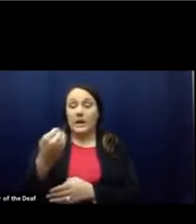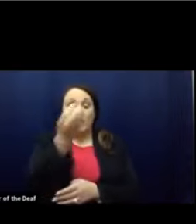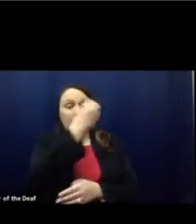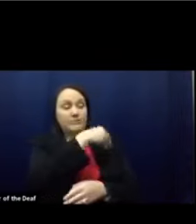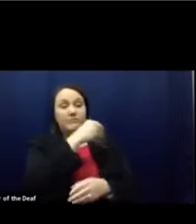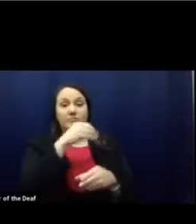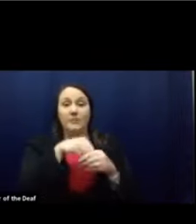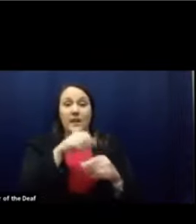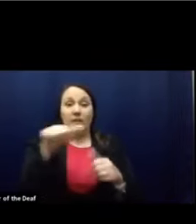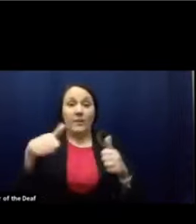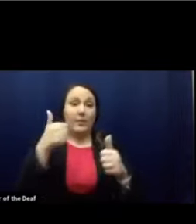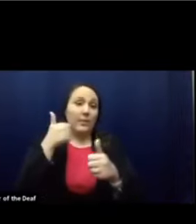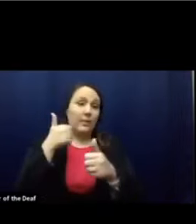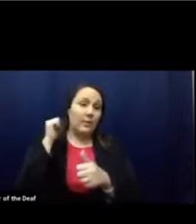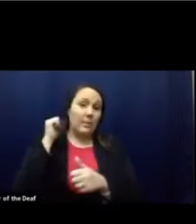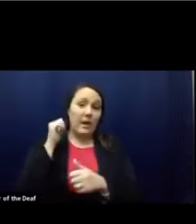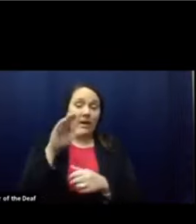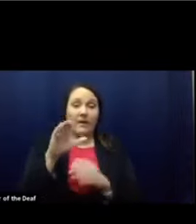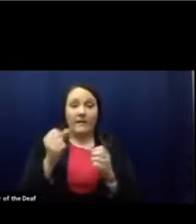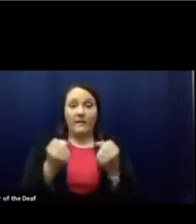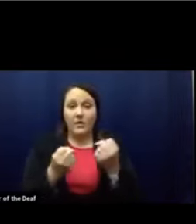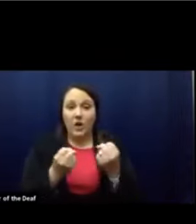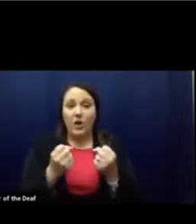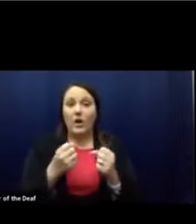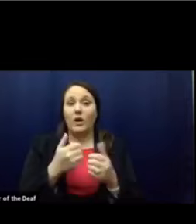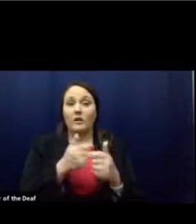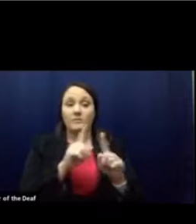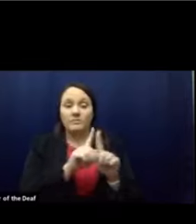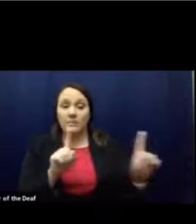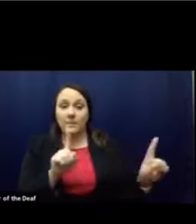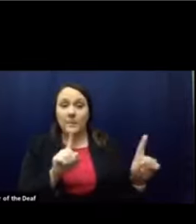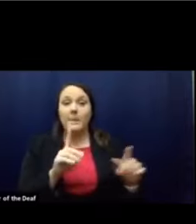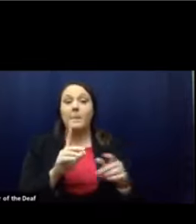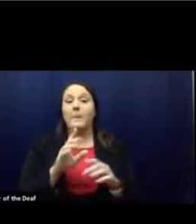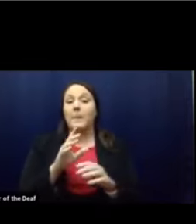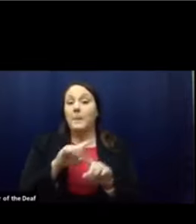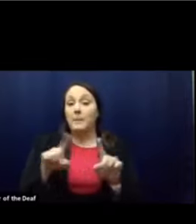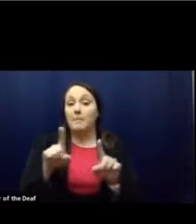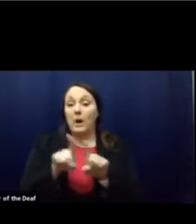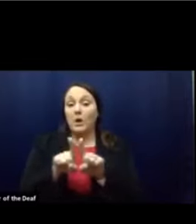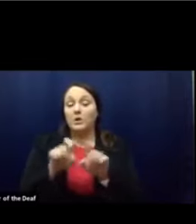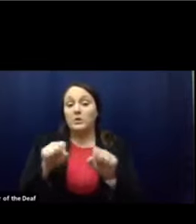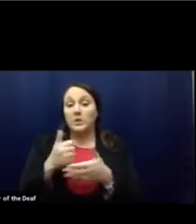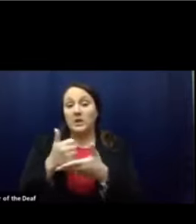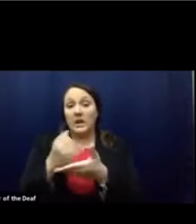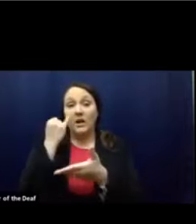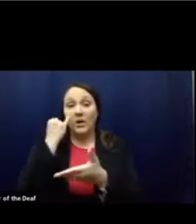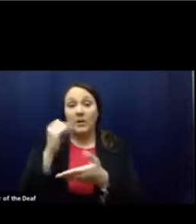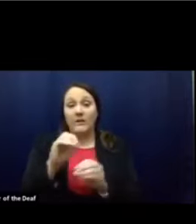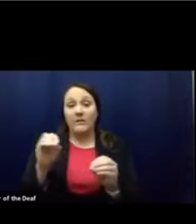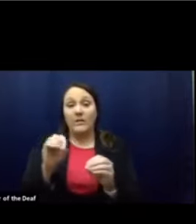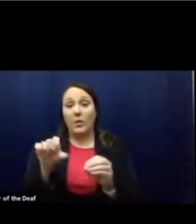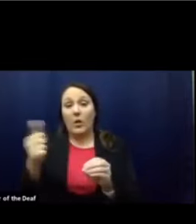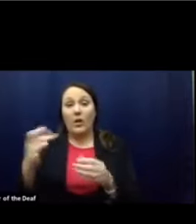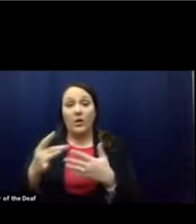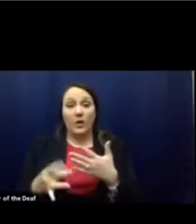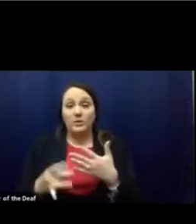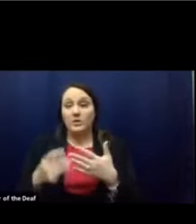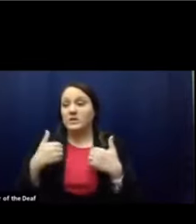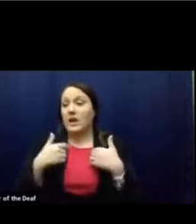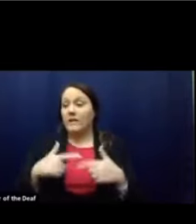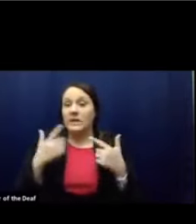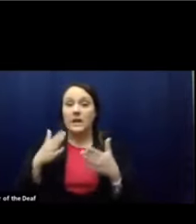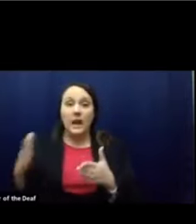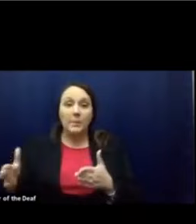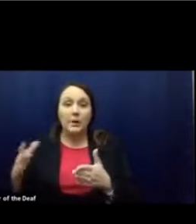out of contact with folks. But then we can also help if you don't have any other options. We also have people that will get a neighbor or a friend or a family